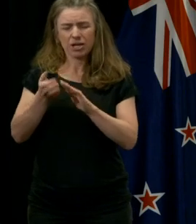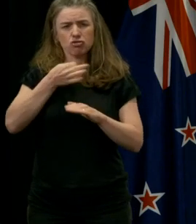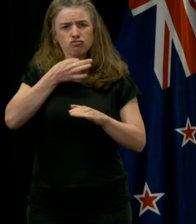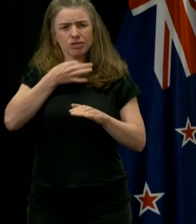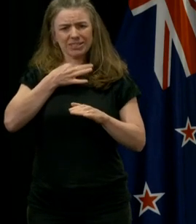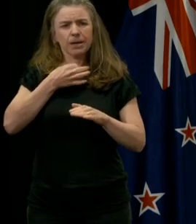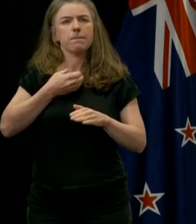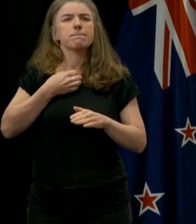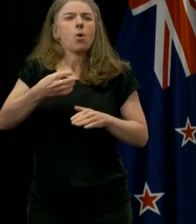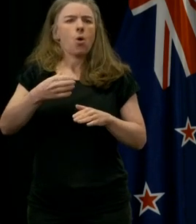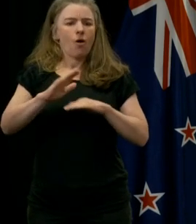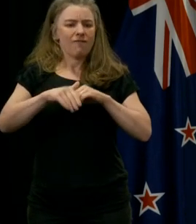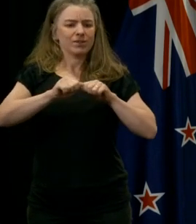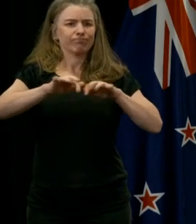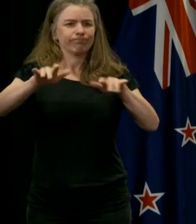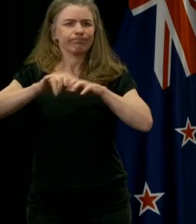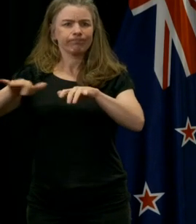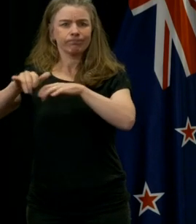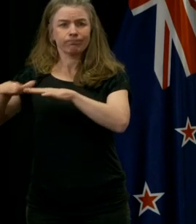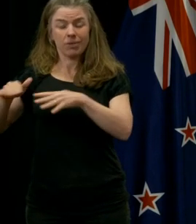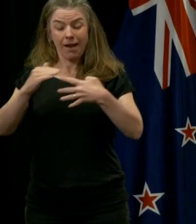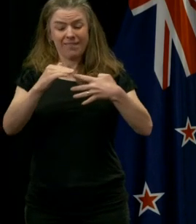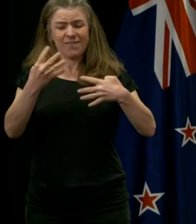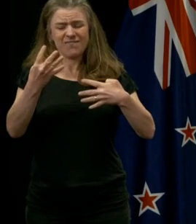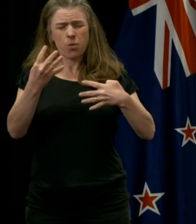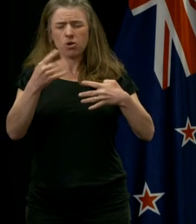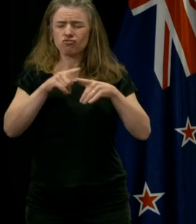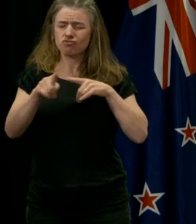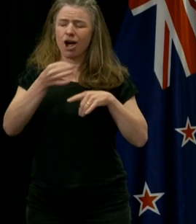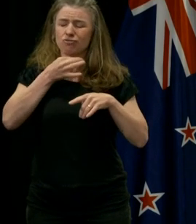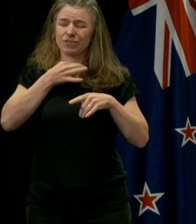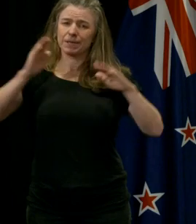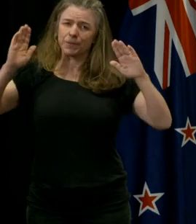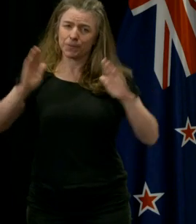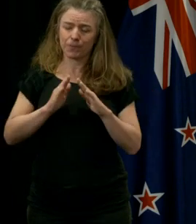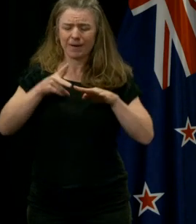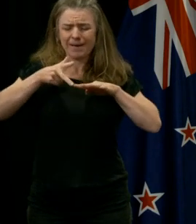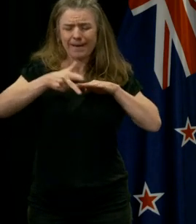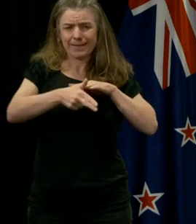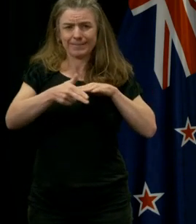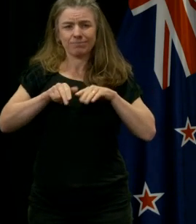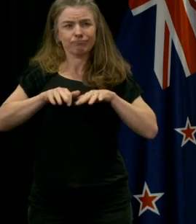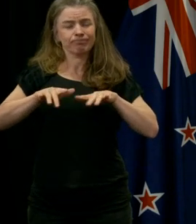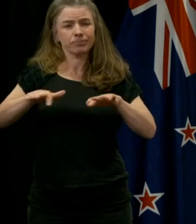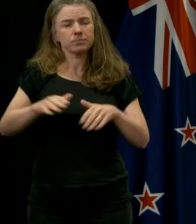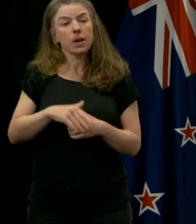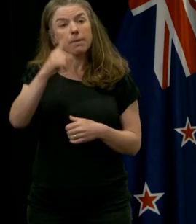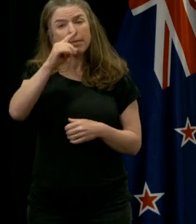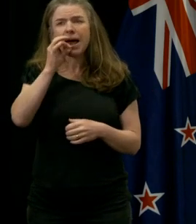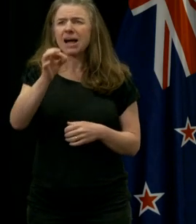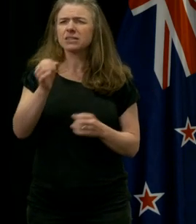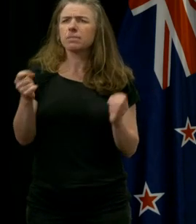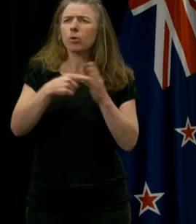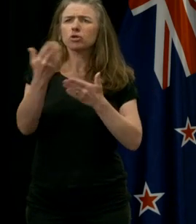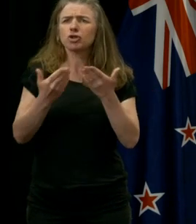to spread. Our whole strategy at Level 4 is to eliminate that. I have there seen talk around what constitutes